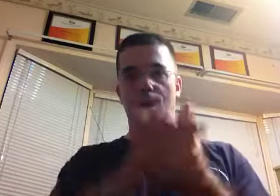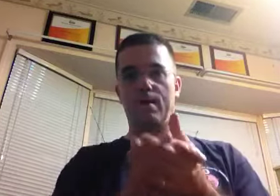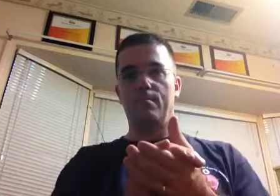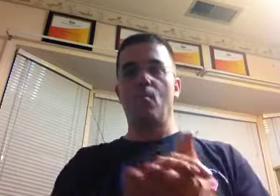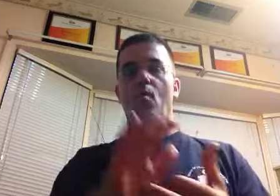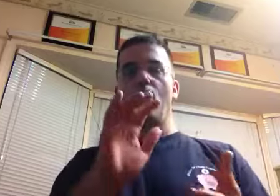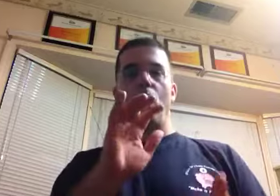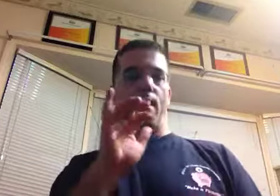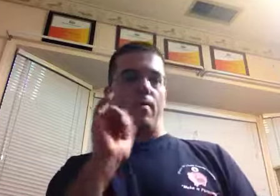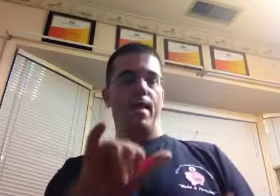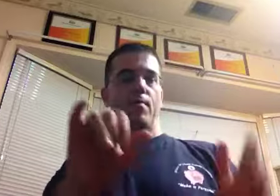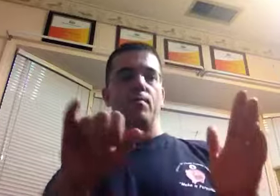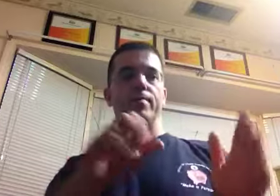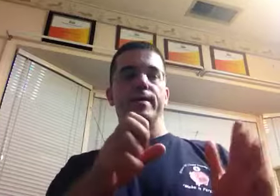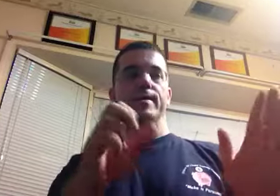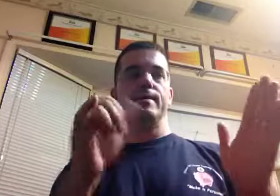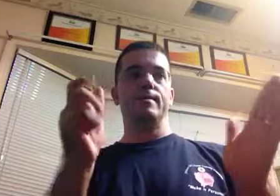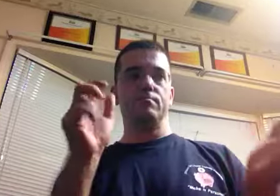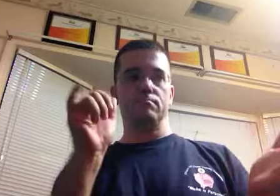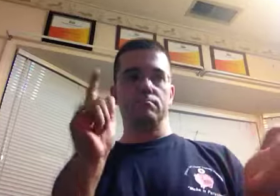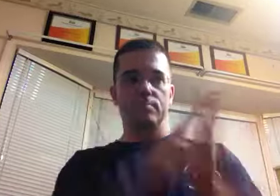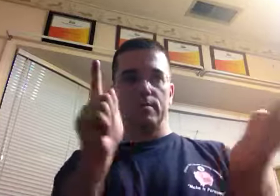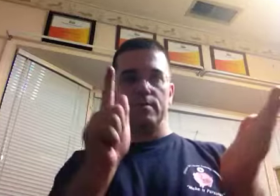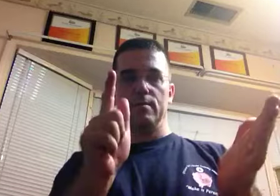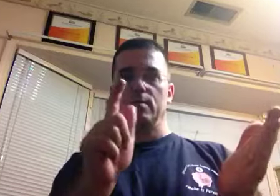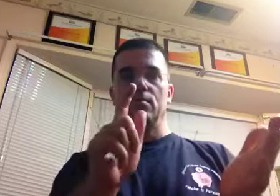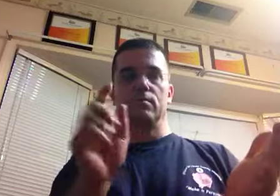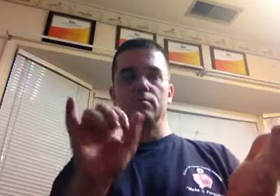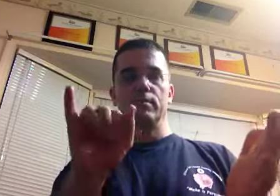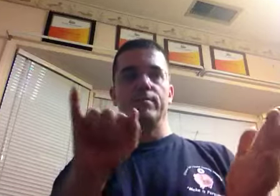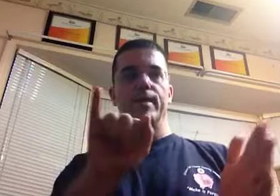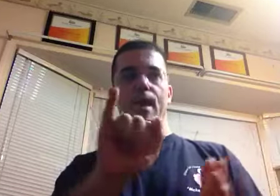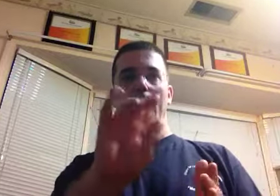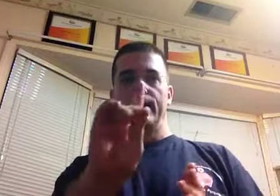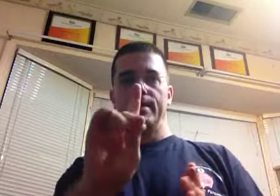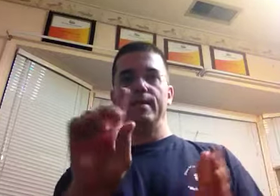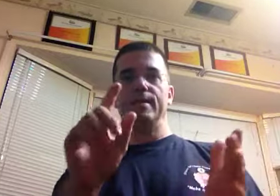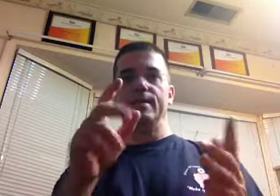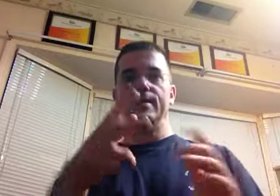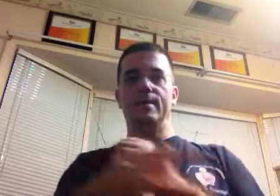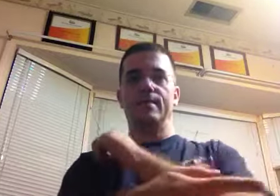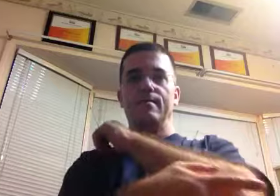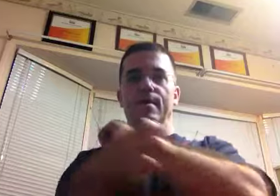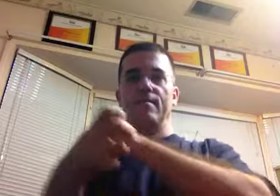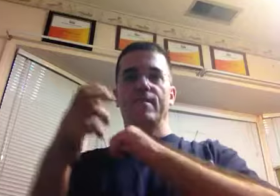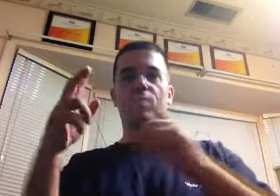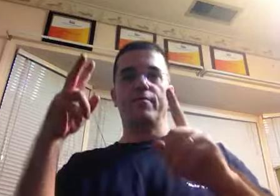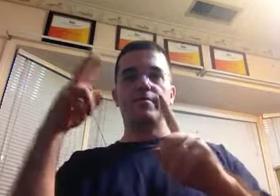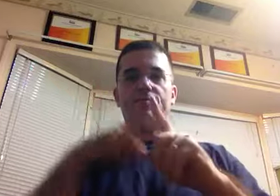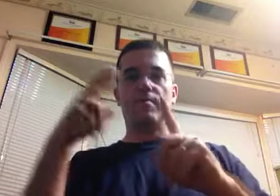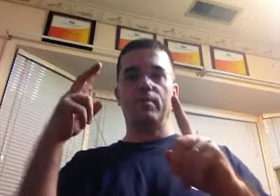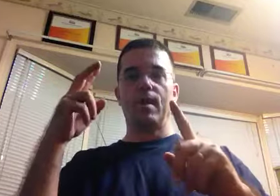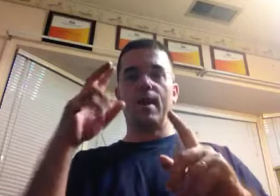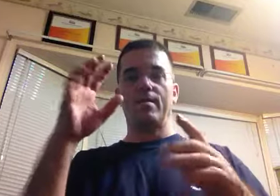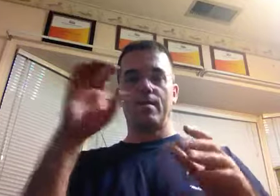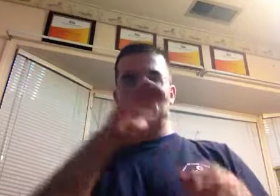theft, and I would file a police report if that ever happens. Okay. This is just a strange deal. Does